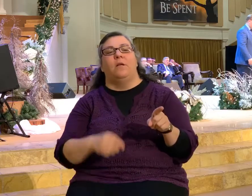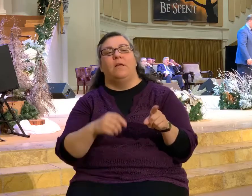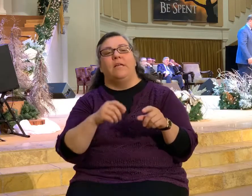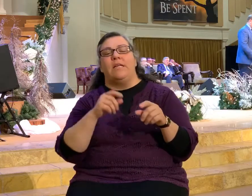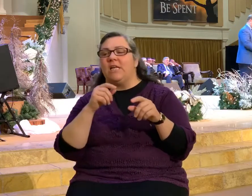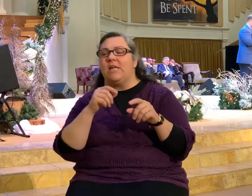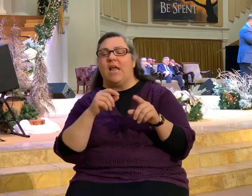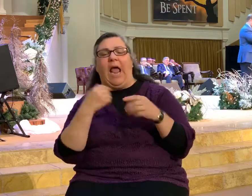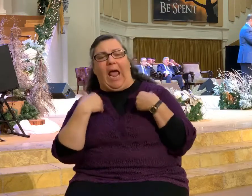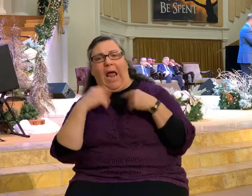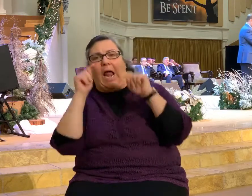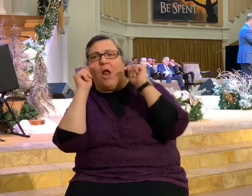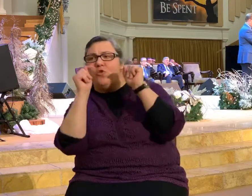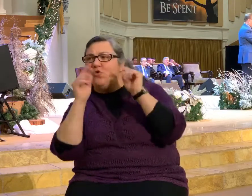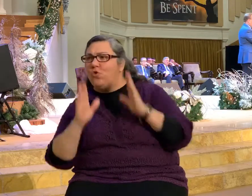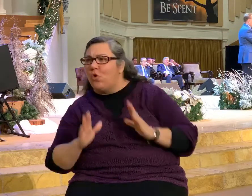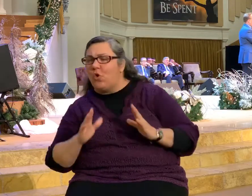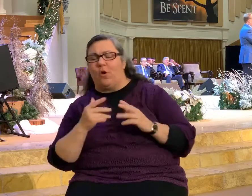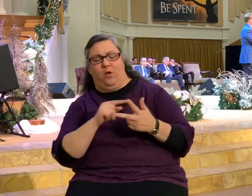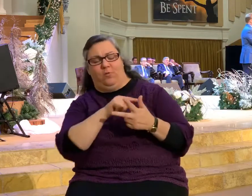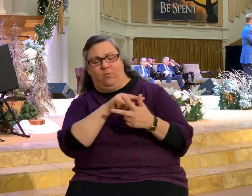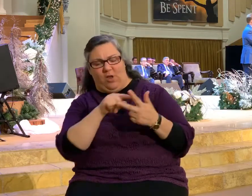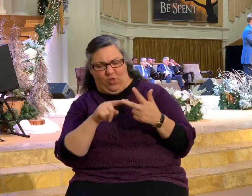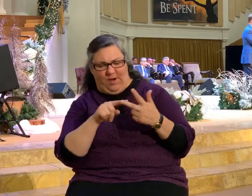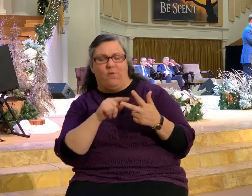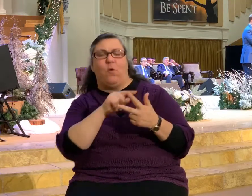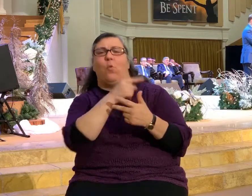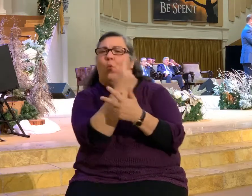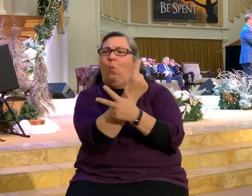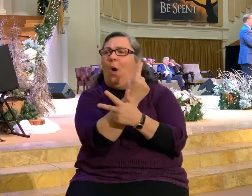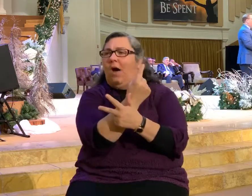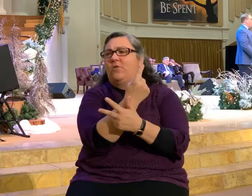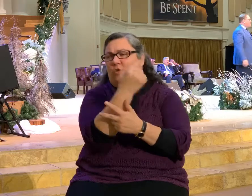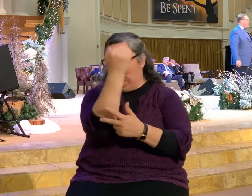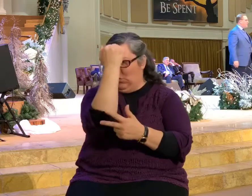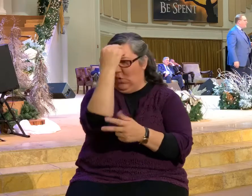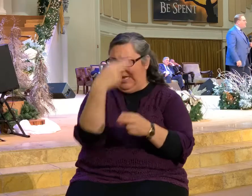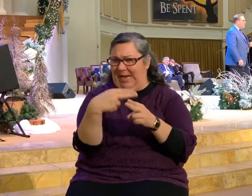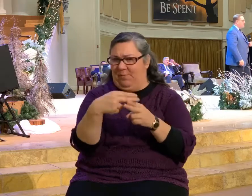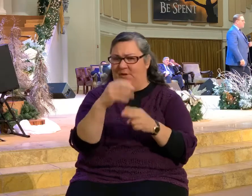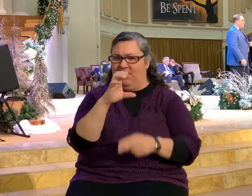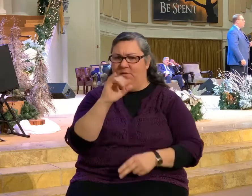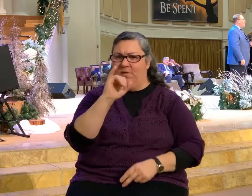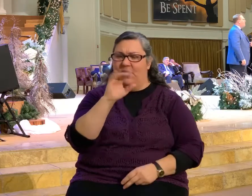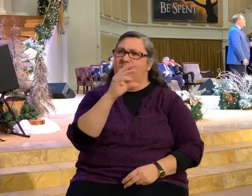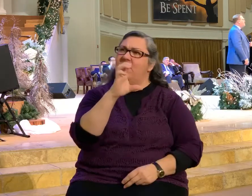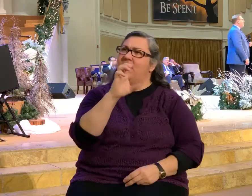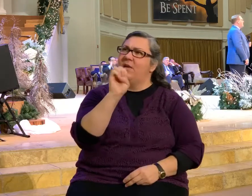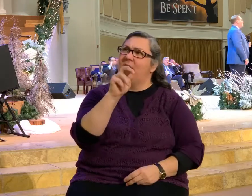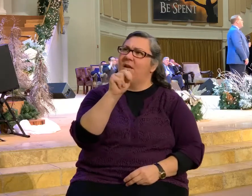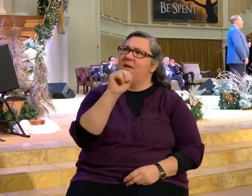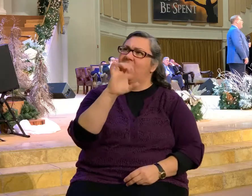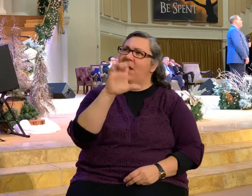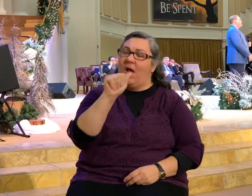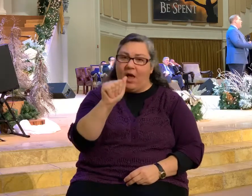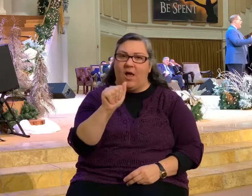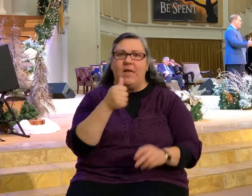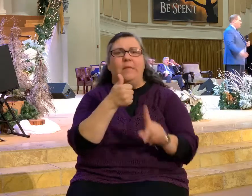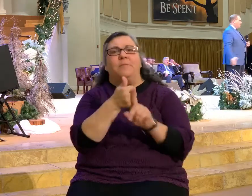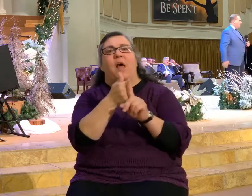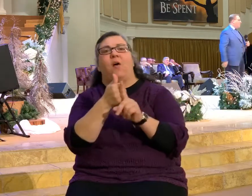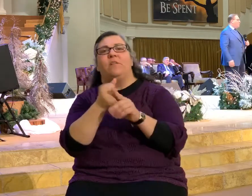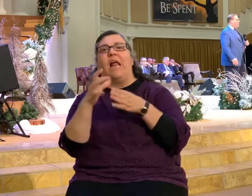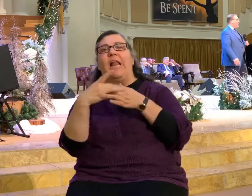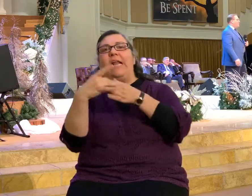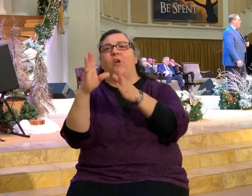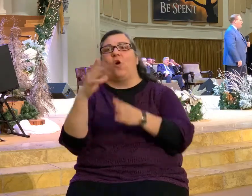tutors, three of them in particular, but the one that's most notable that you know the name is Seneca. Seneca was the leader of